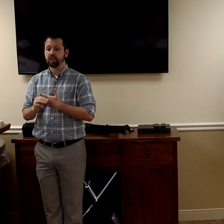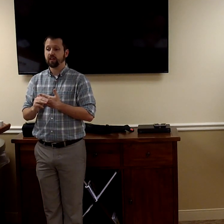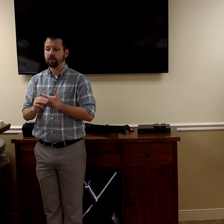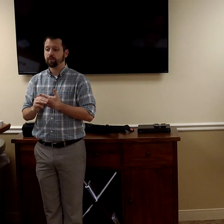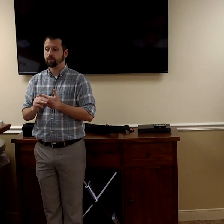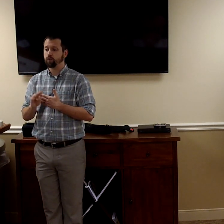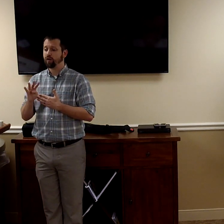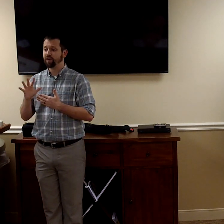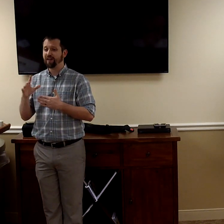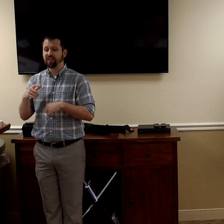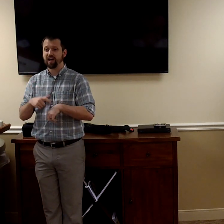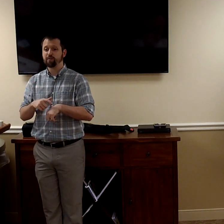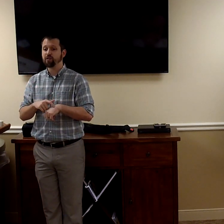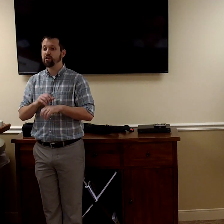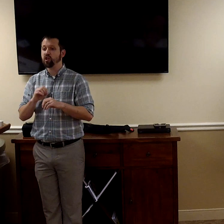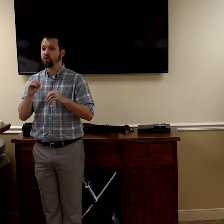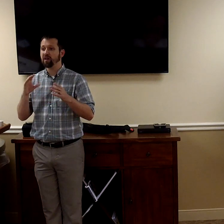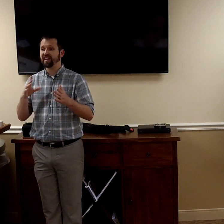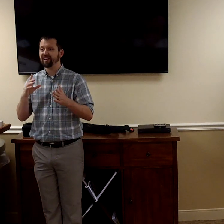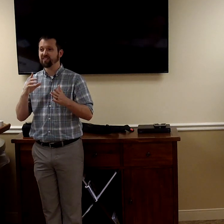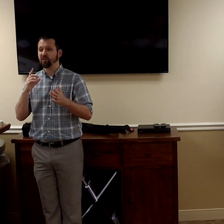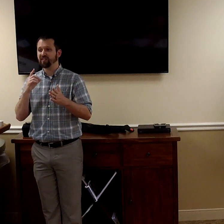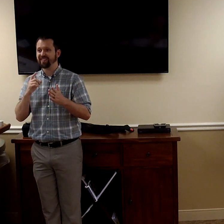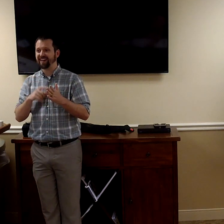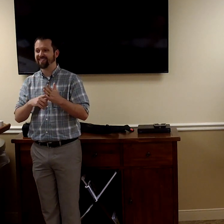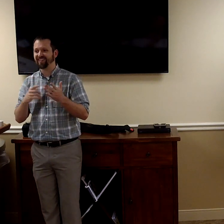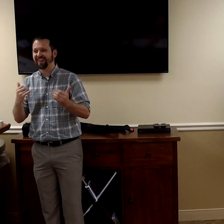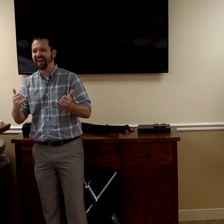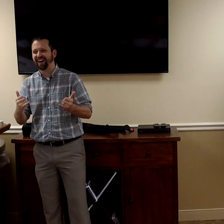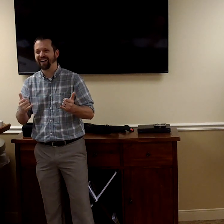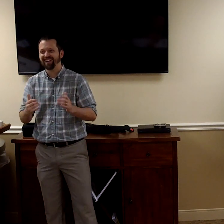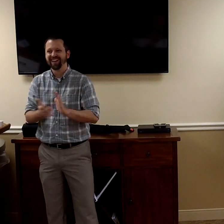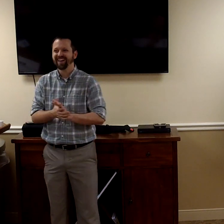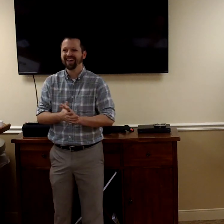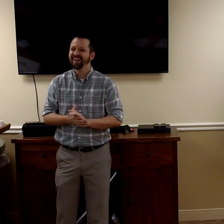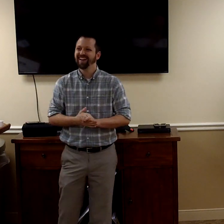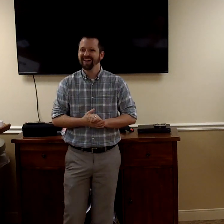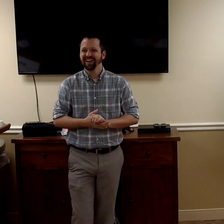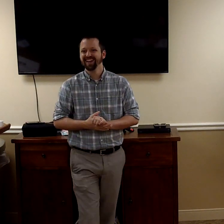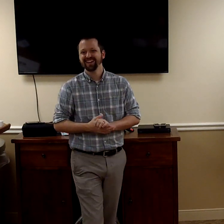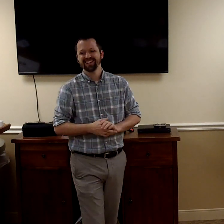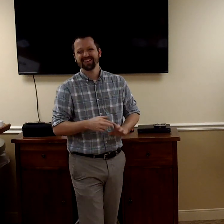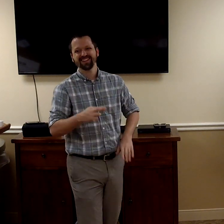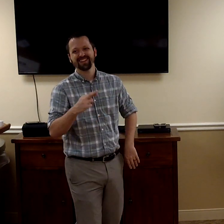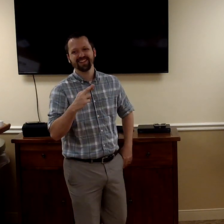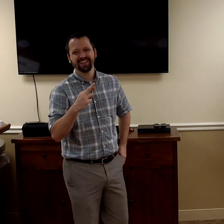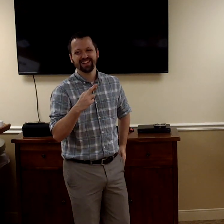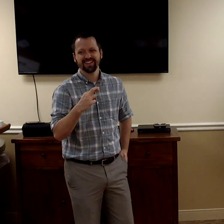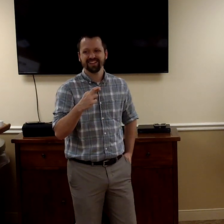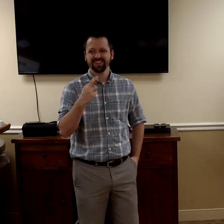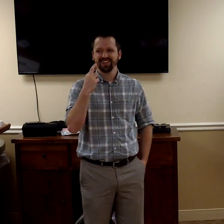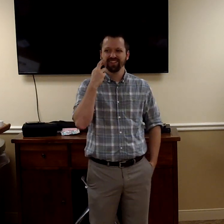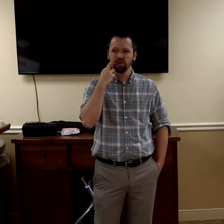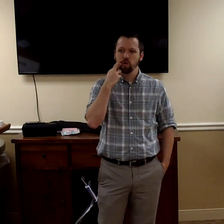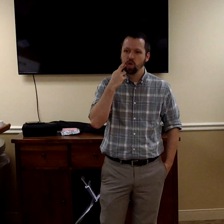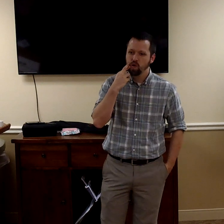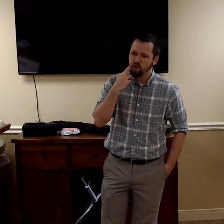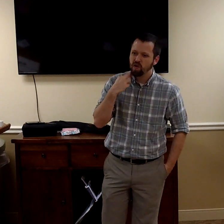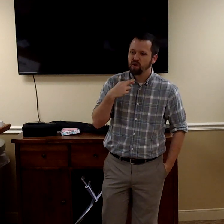probably 4 or 5 times, and nobody has noticed that until now. Sorry. So,